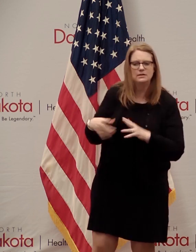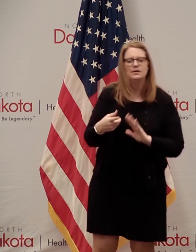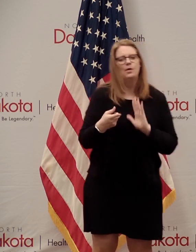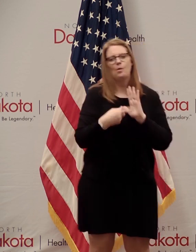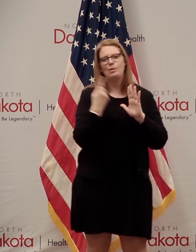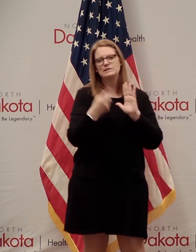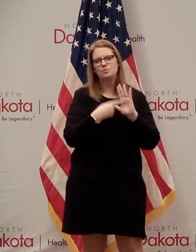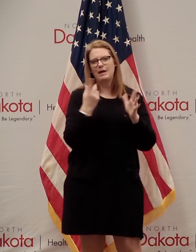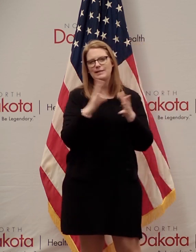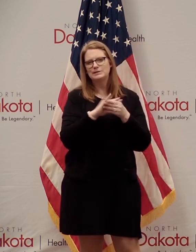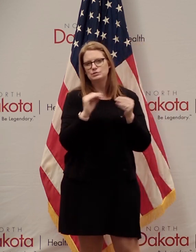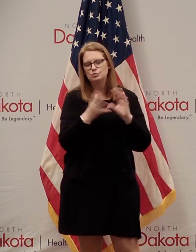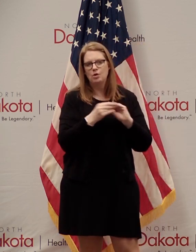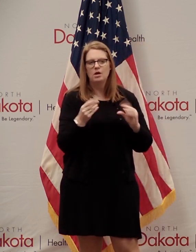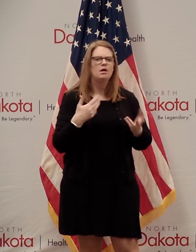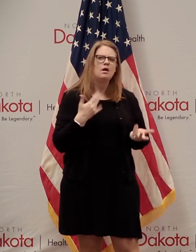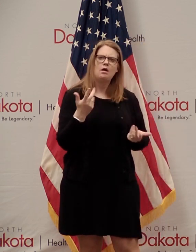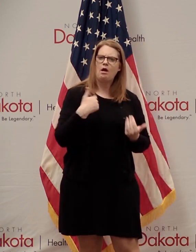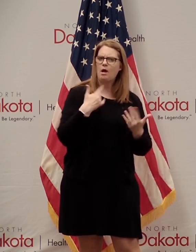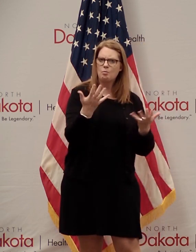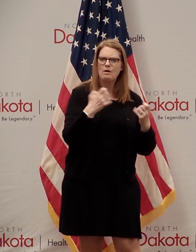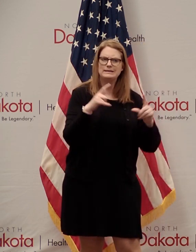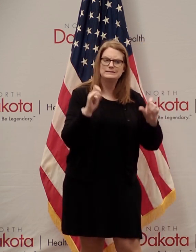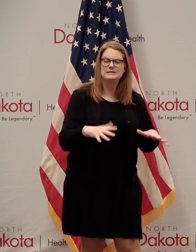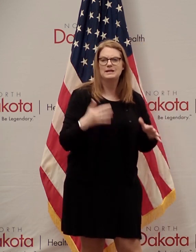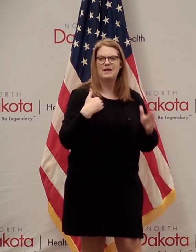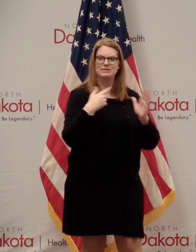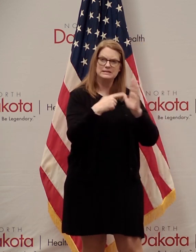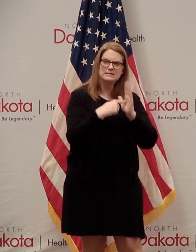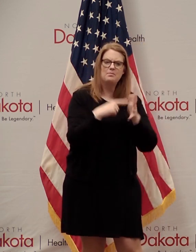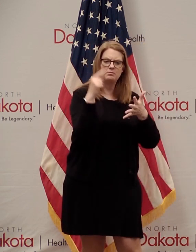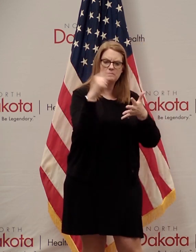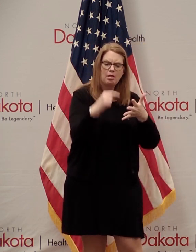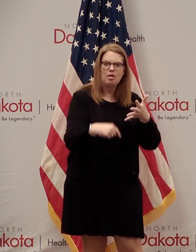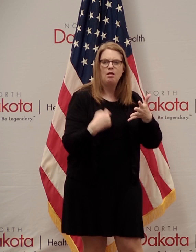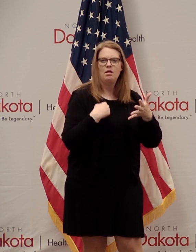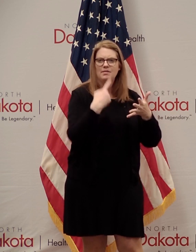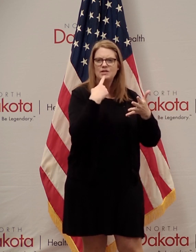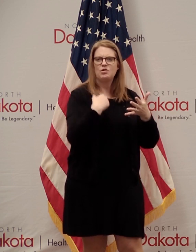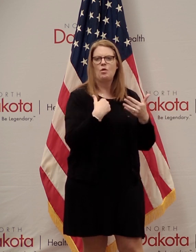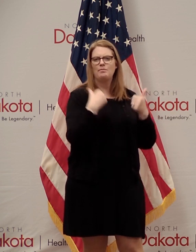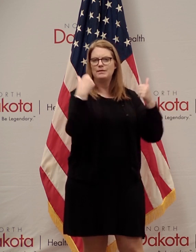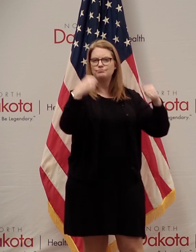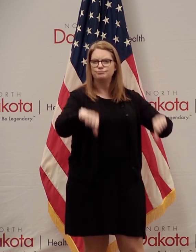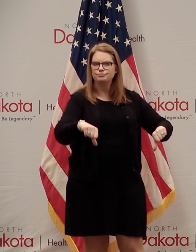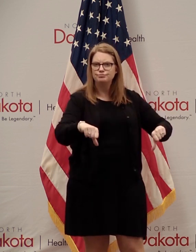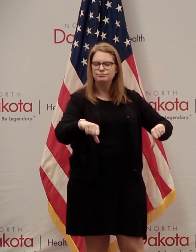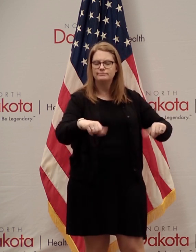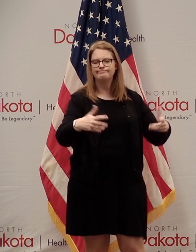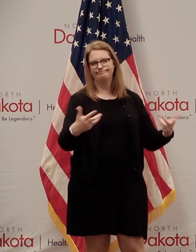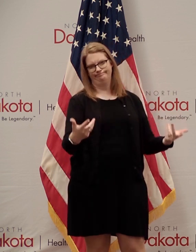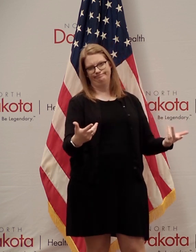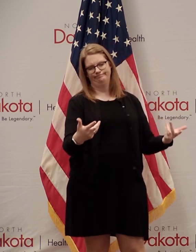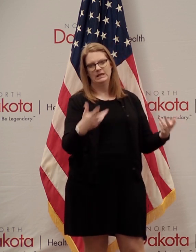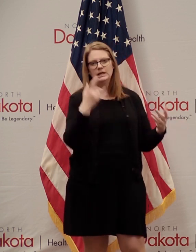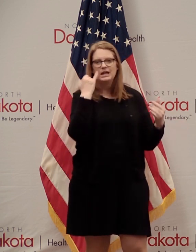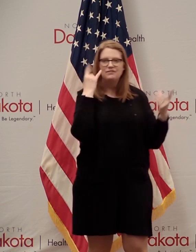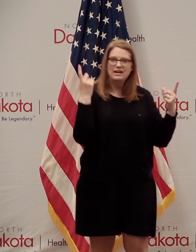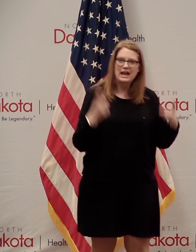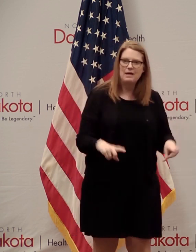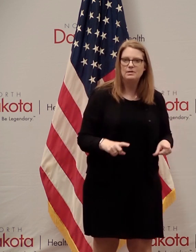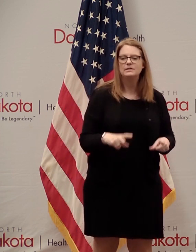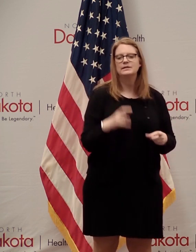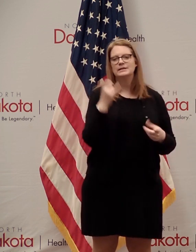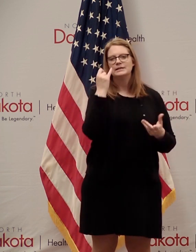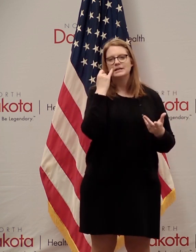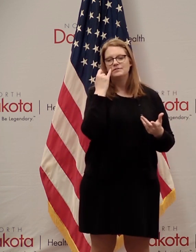that somebody says, hey, I wanted to get tested, I had symptoms, but I was turned down. If you're one of those individuals, if you've got the energy